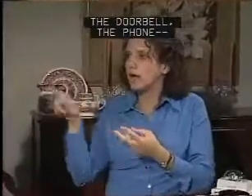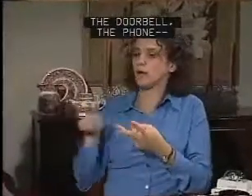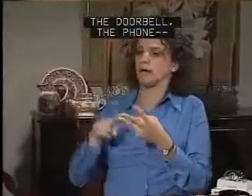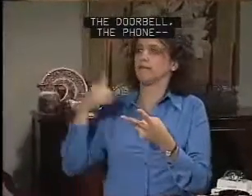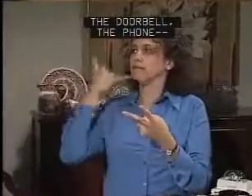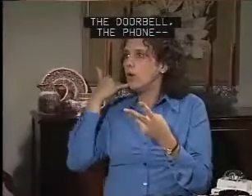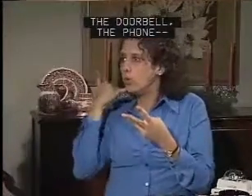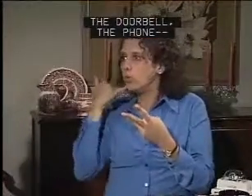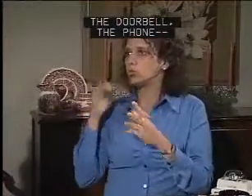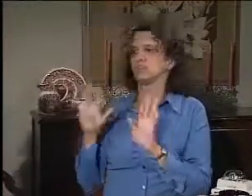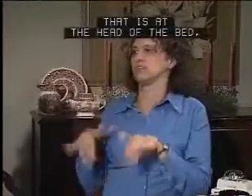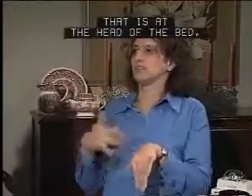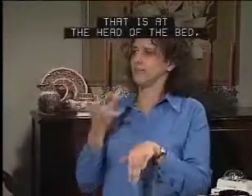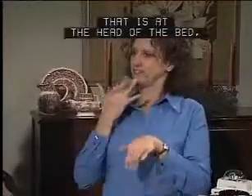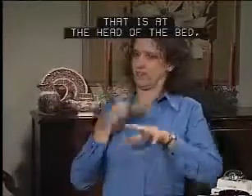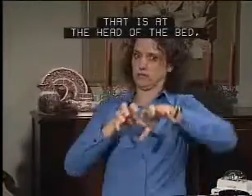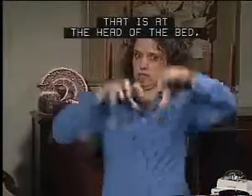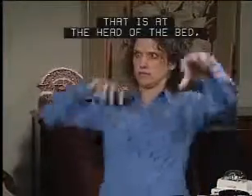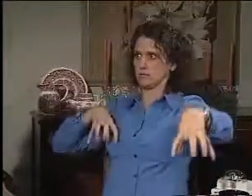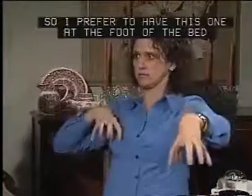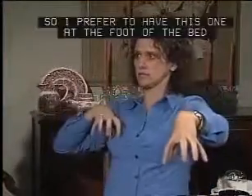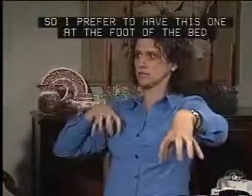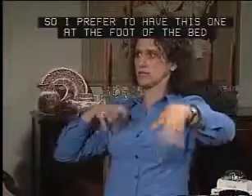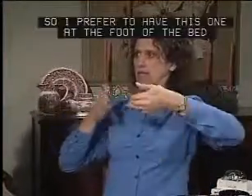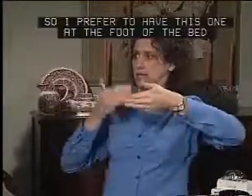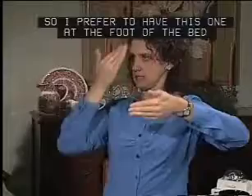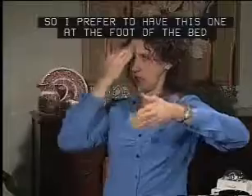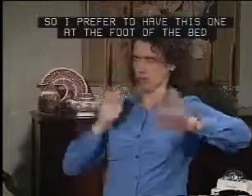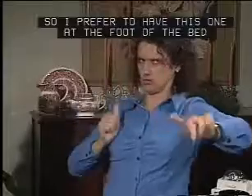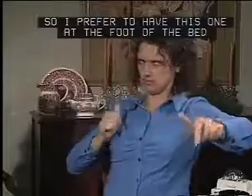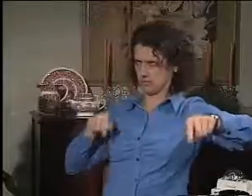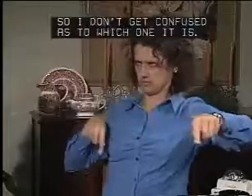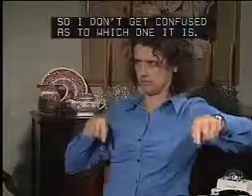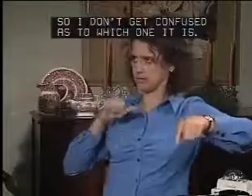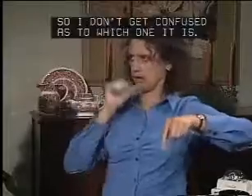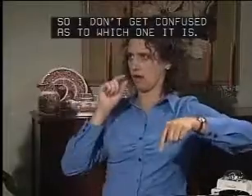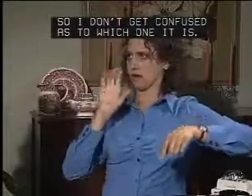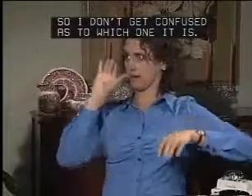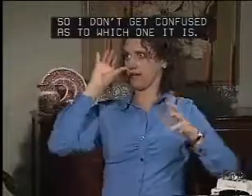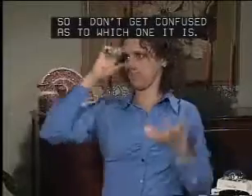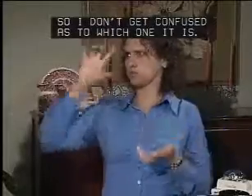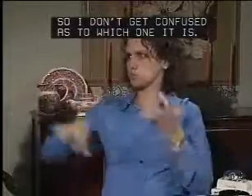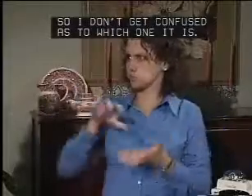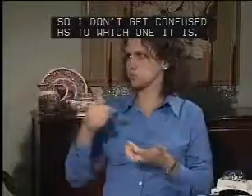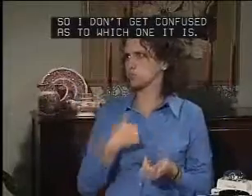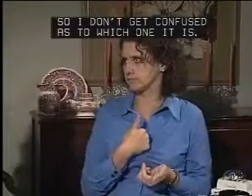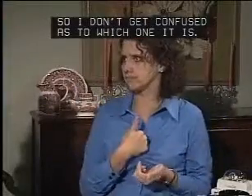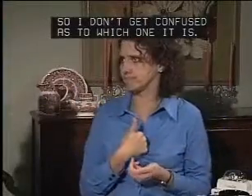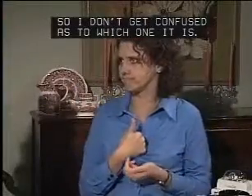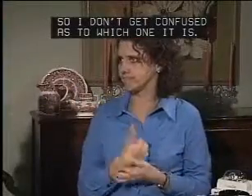the phone, that's at the head of the bed. So I prefer to have this one at the foot of the bed so I don't get confused on which one it is.